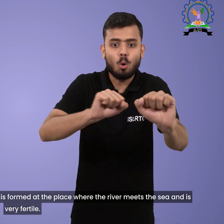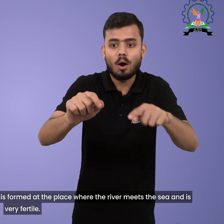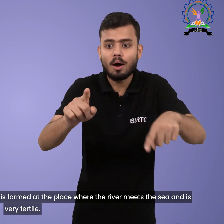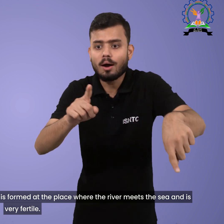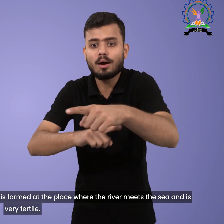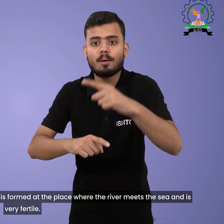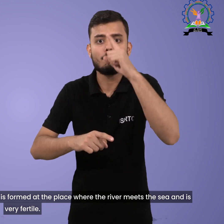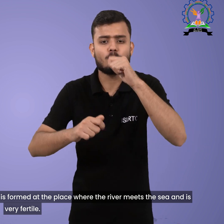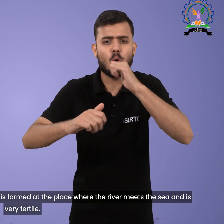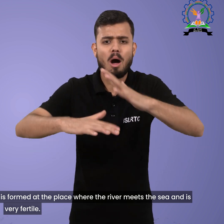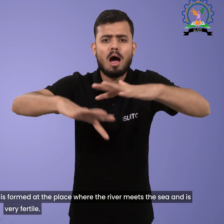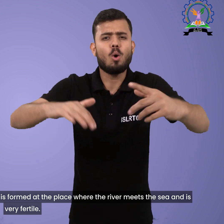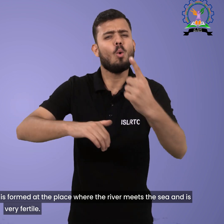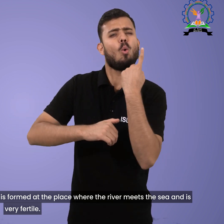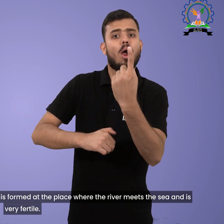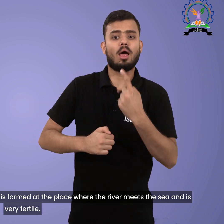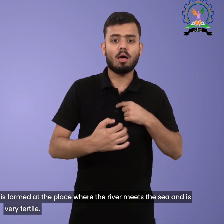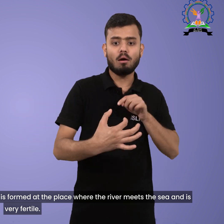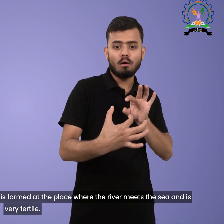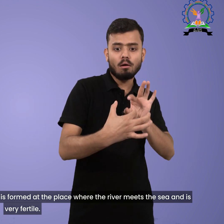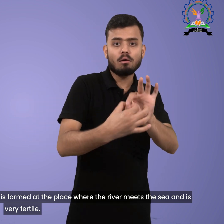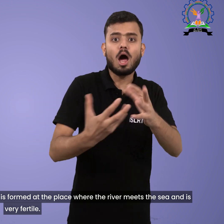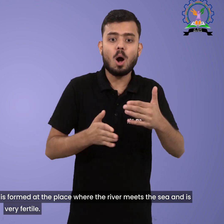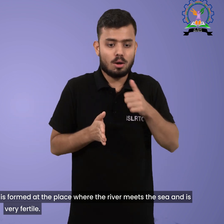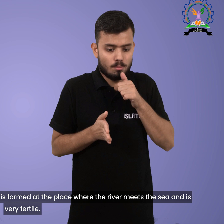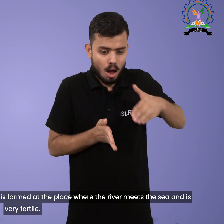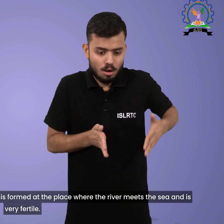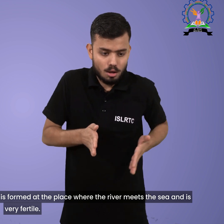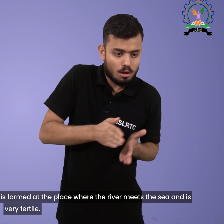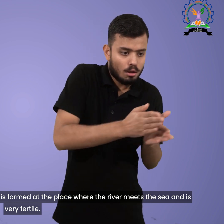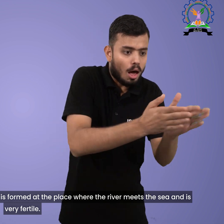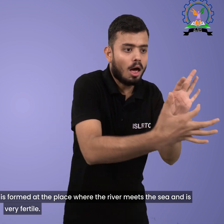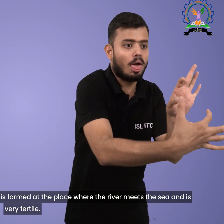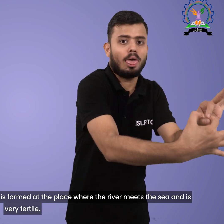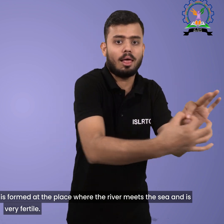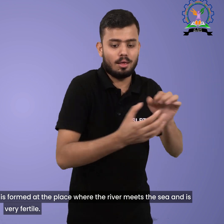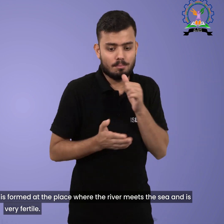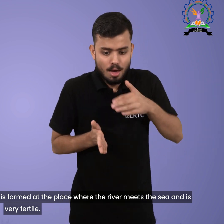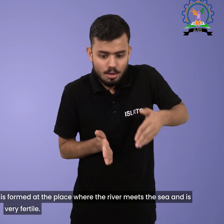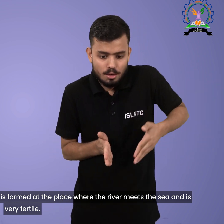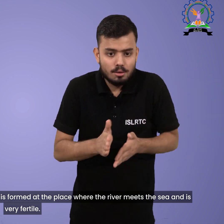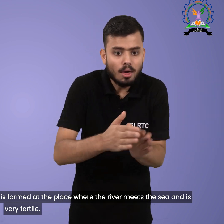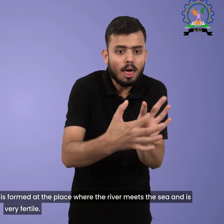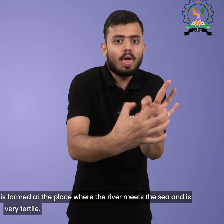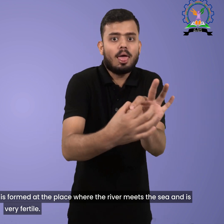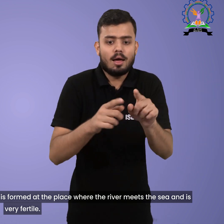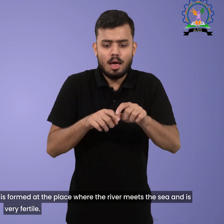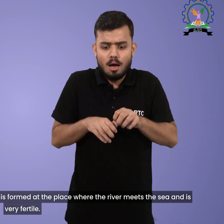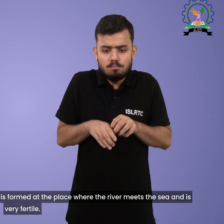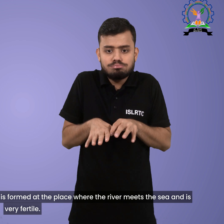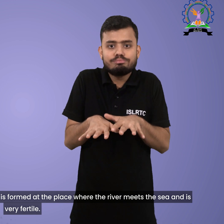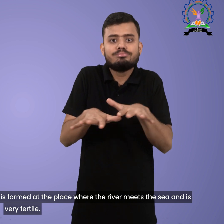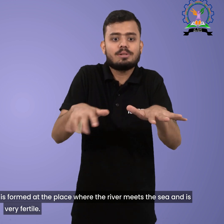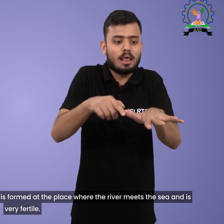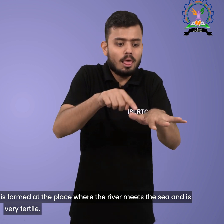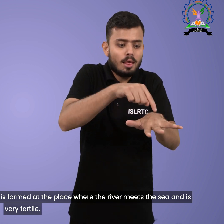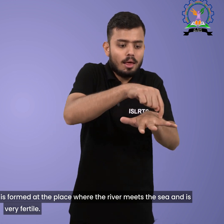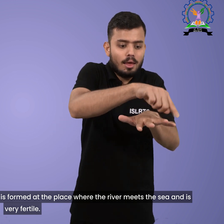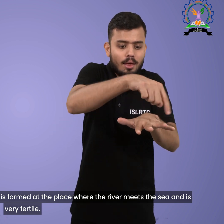A delta is flat land that looks like a triangle. It is formed at the place where the river meets the sea and is very fertile.